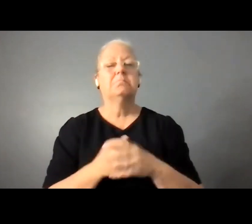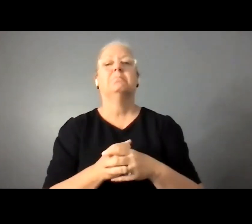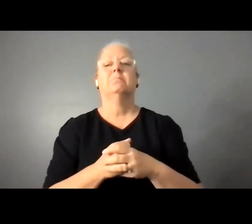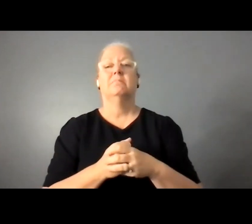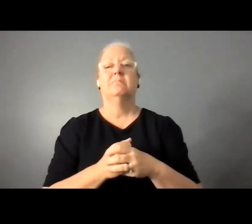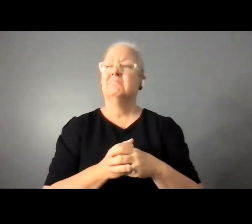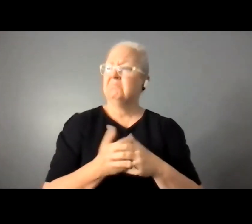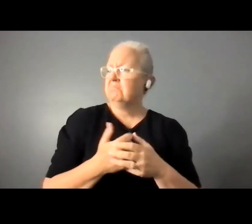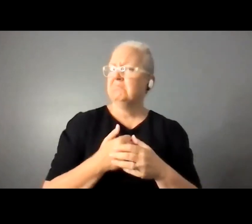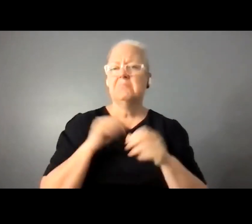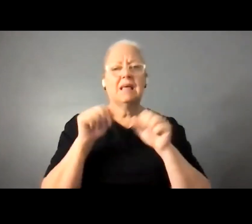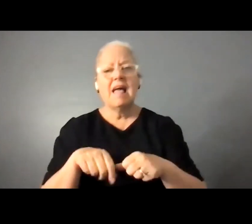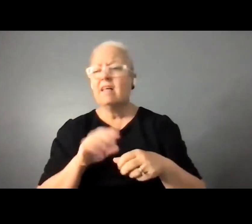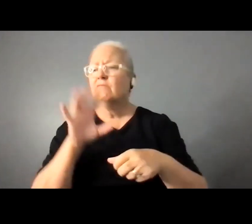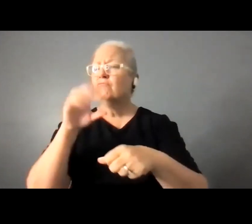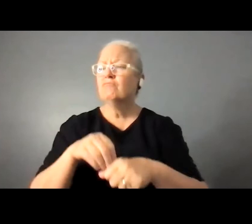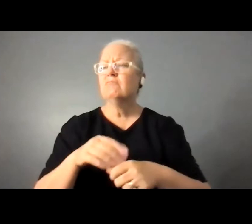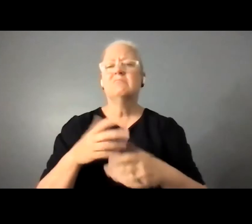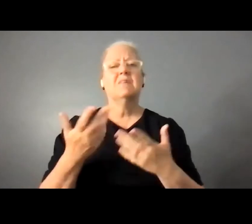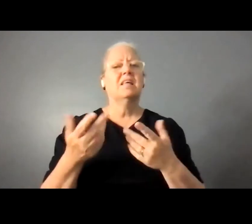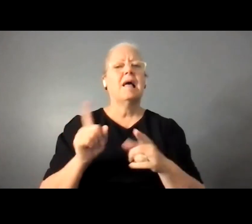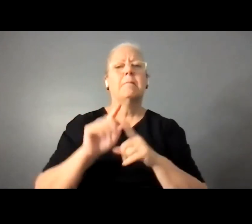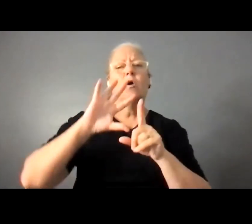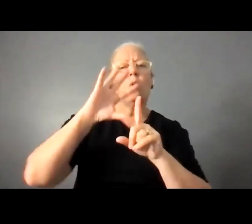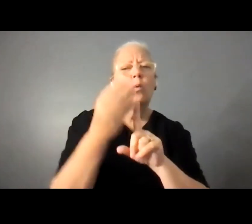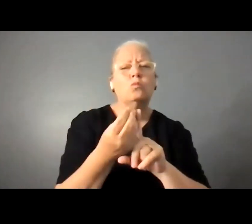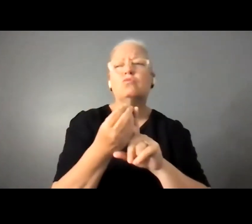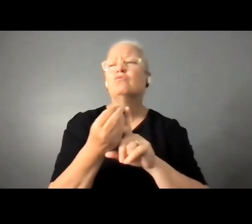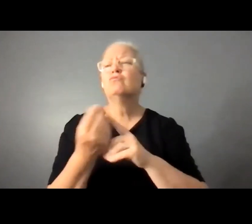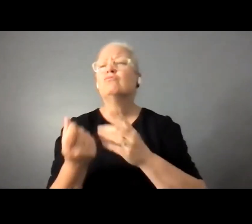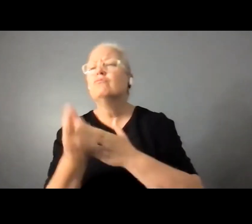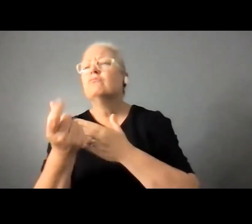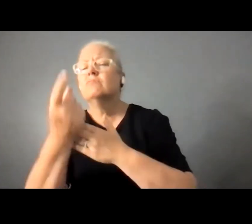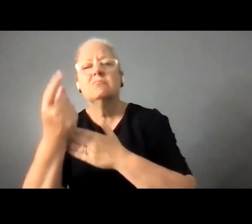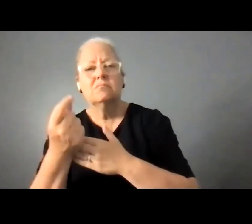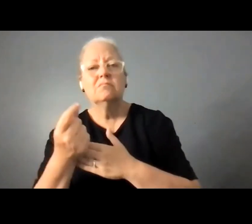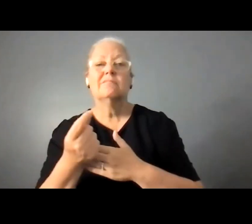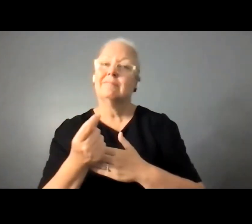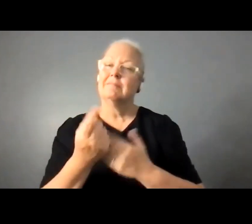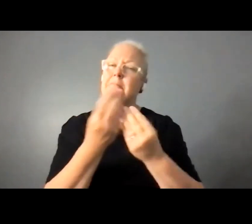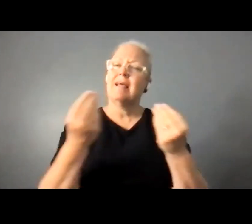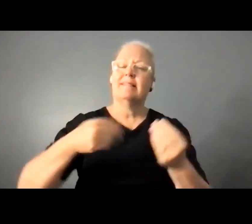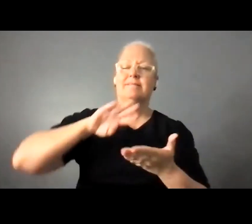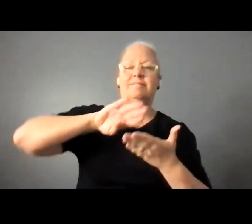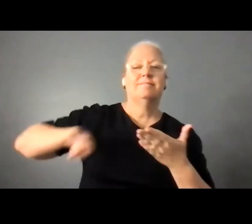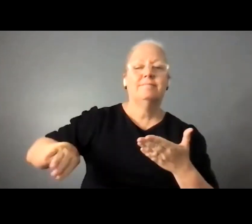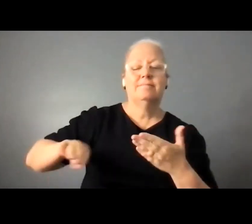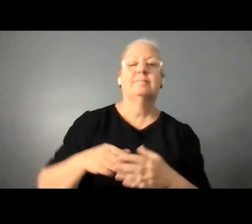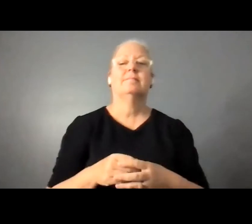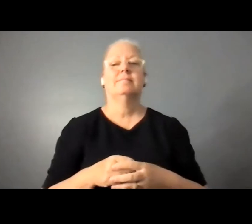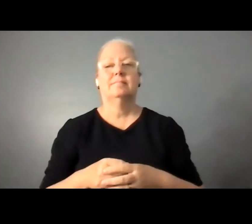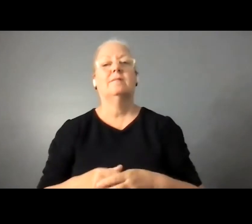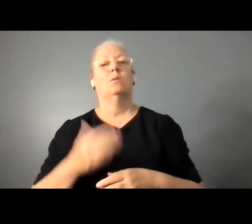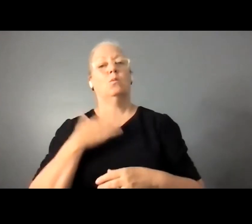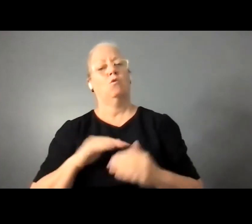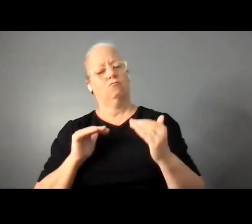in cultural activities, and this can be eliminated. Also, to be given equal opportunities.